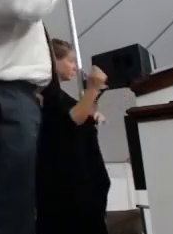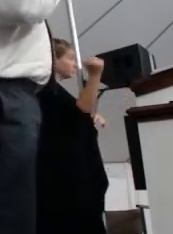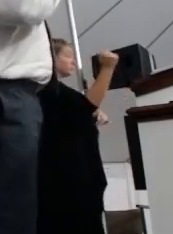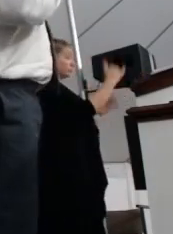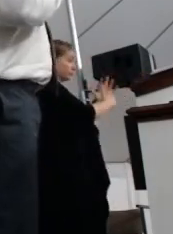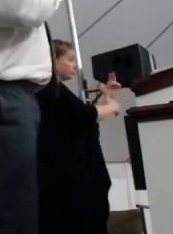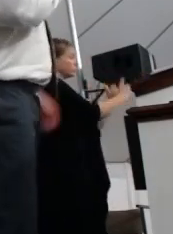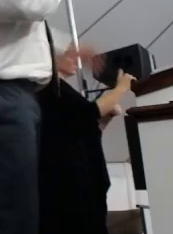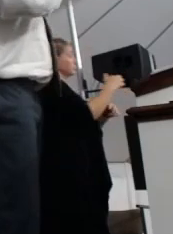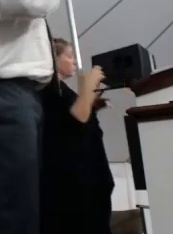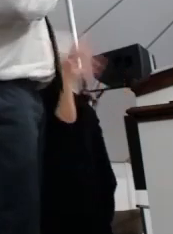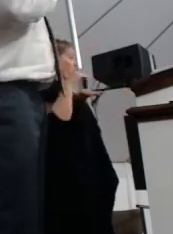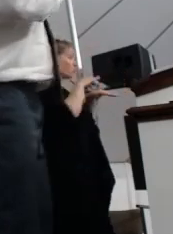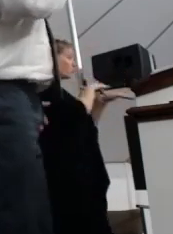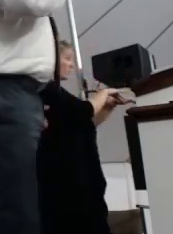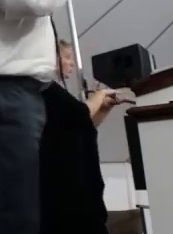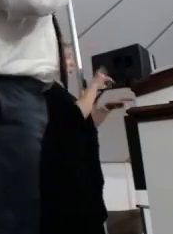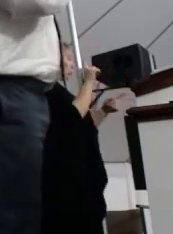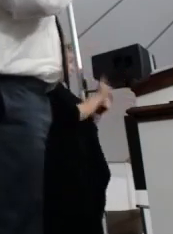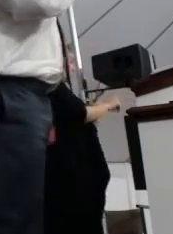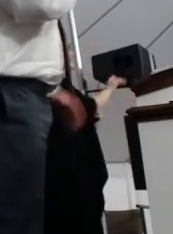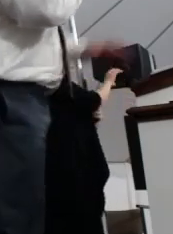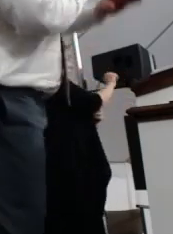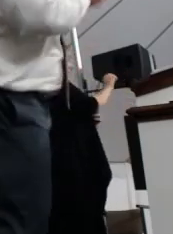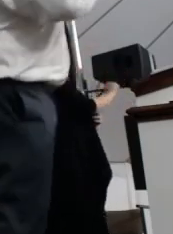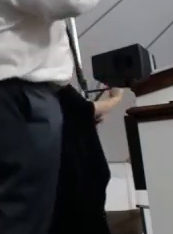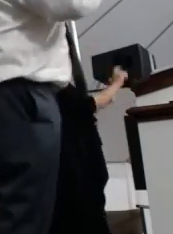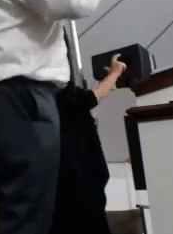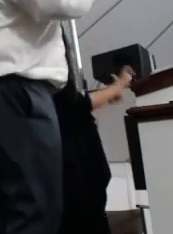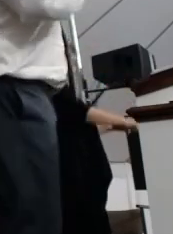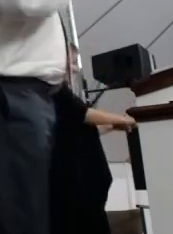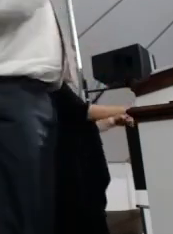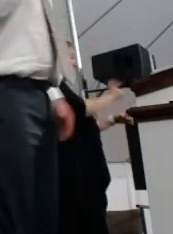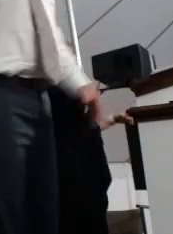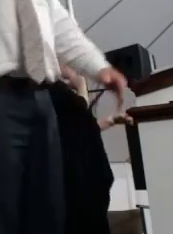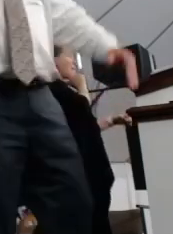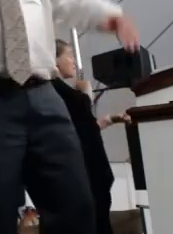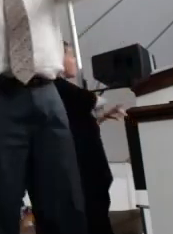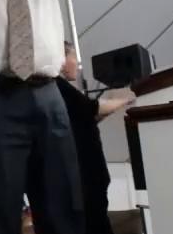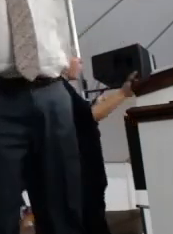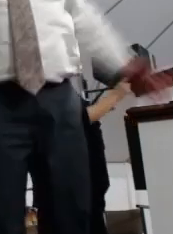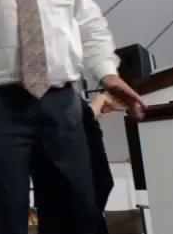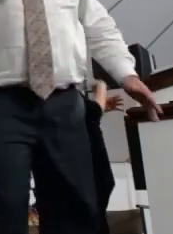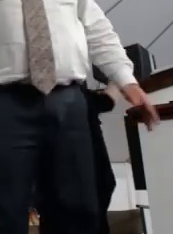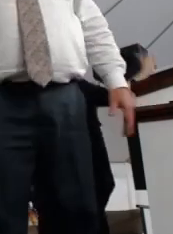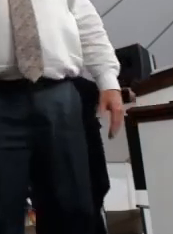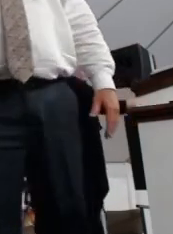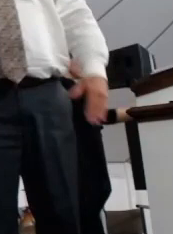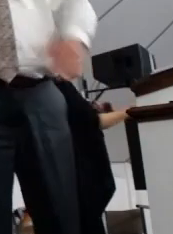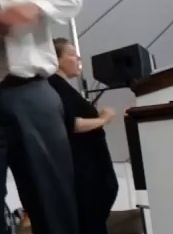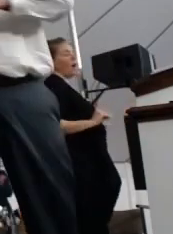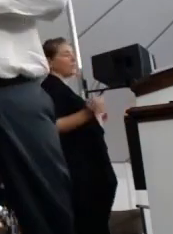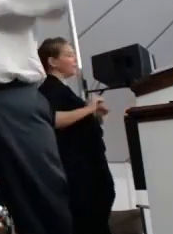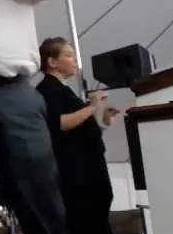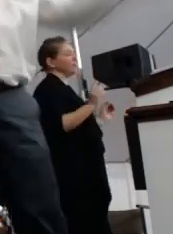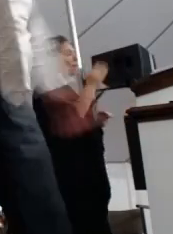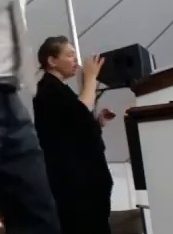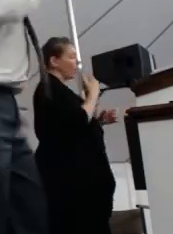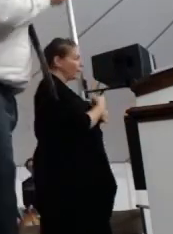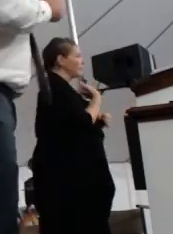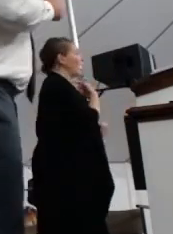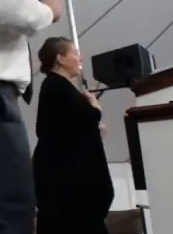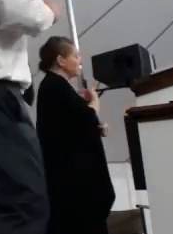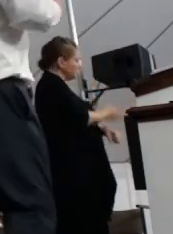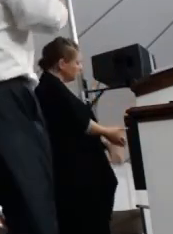out, you're going to become a Dead Sea. God made us to put out. God made us to change. God made us to get